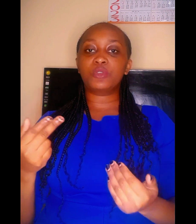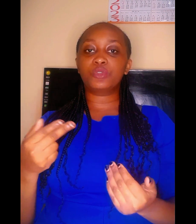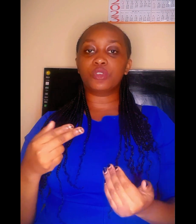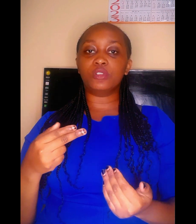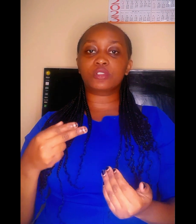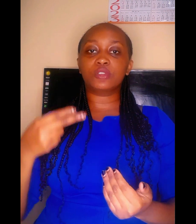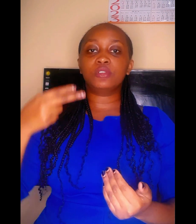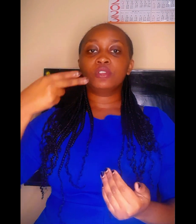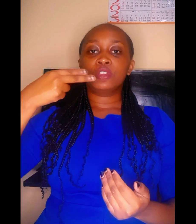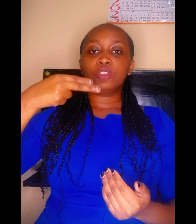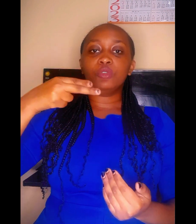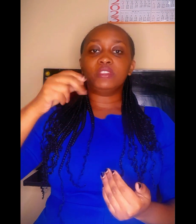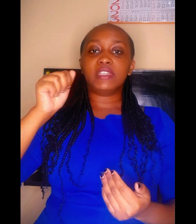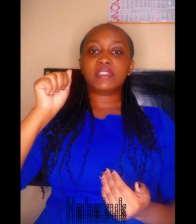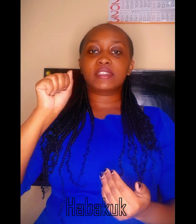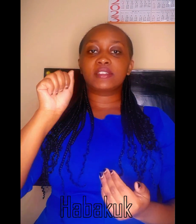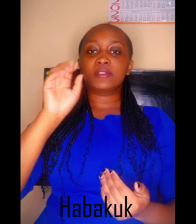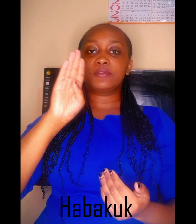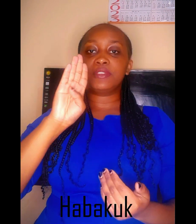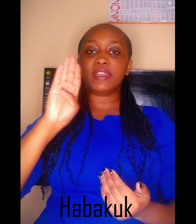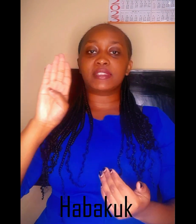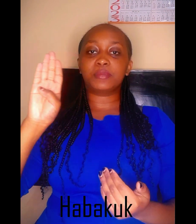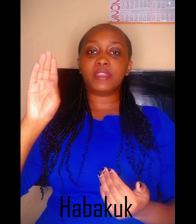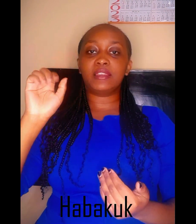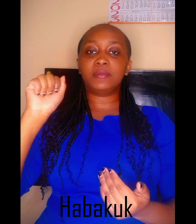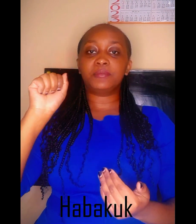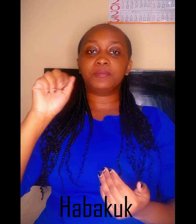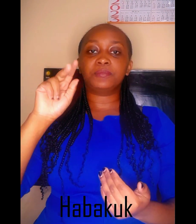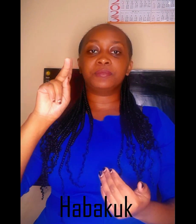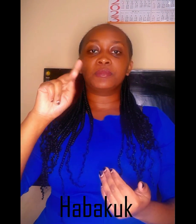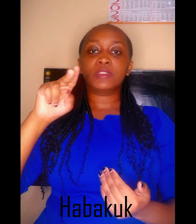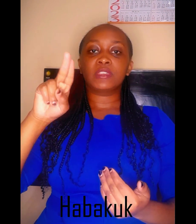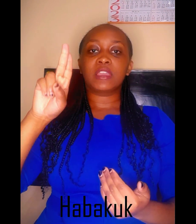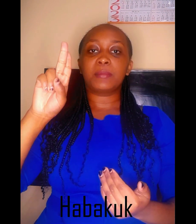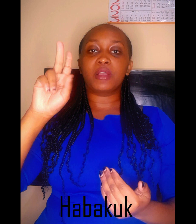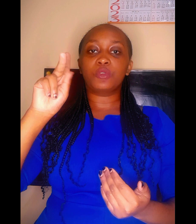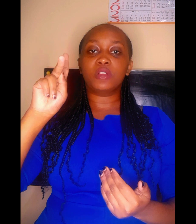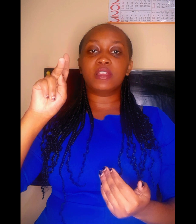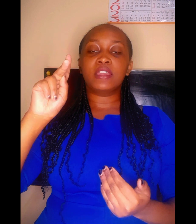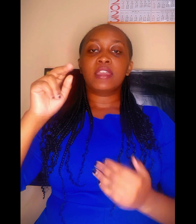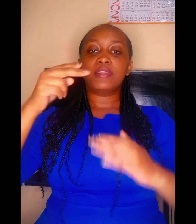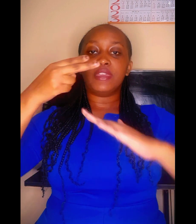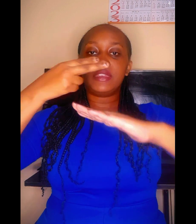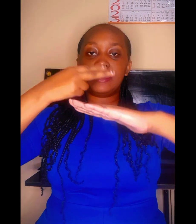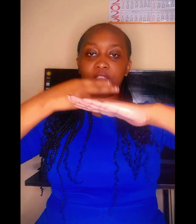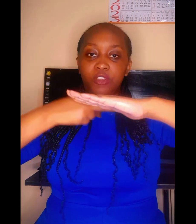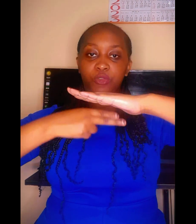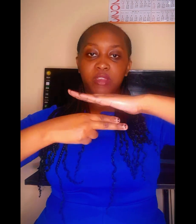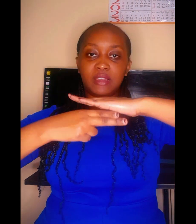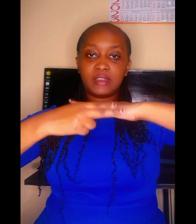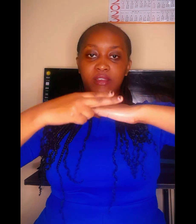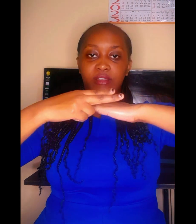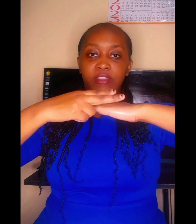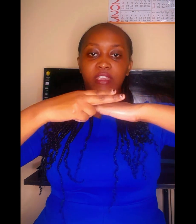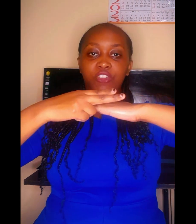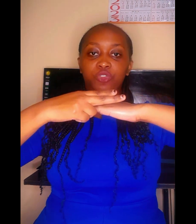Habakkuk also, you'll just fingerspell Habakkuk, then the H should